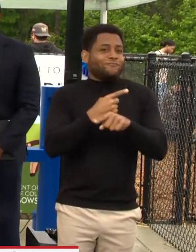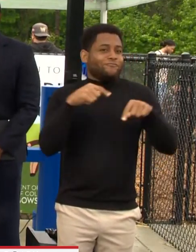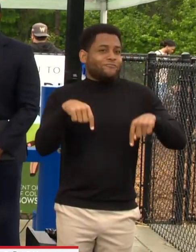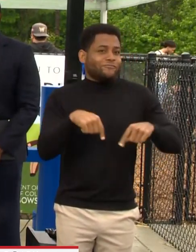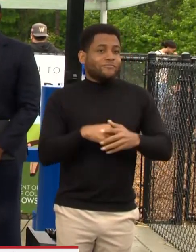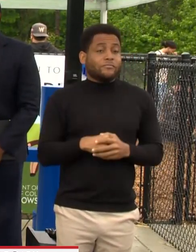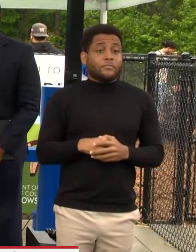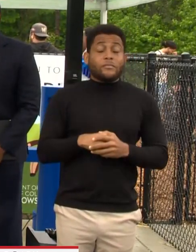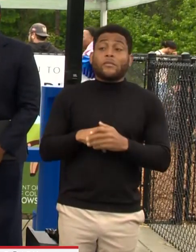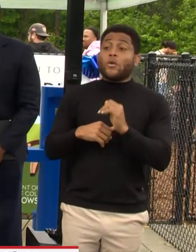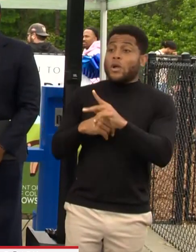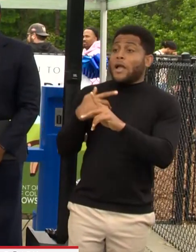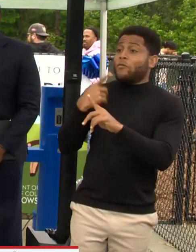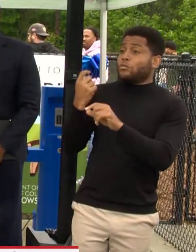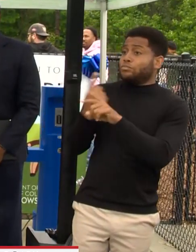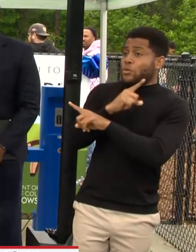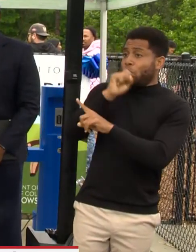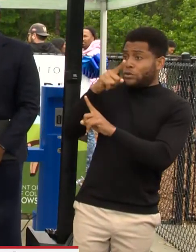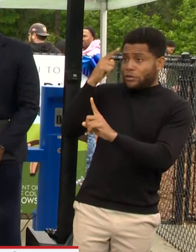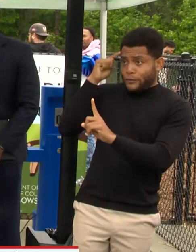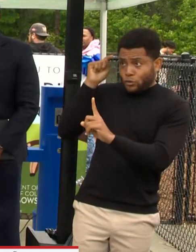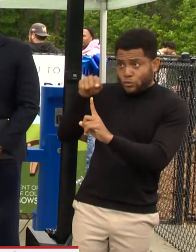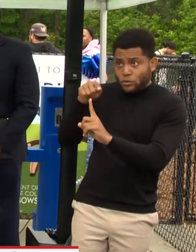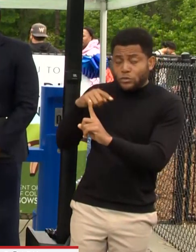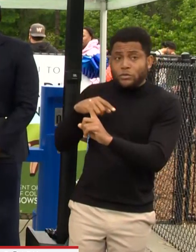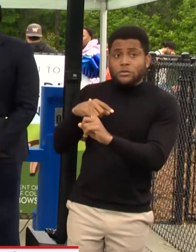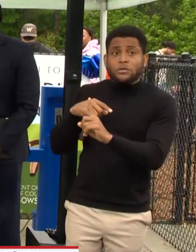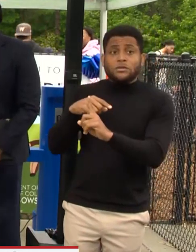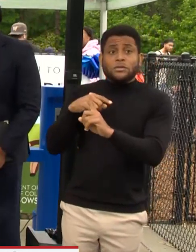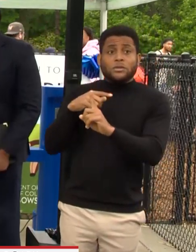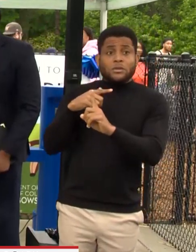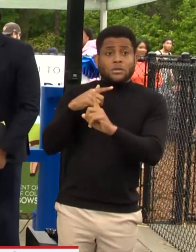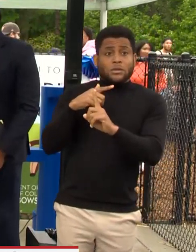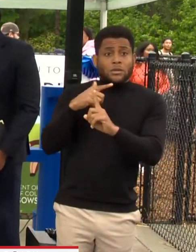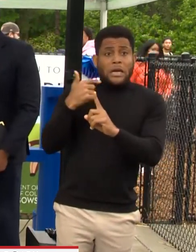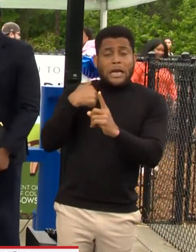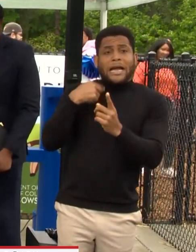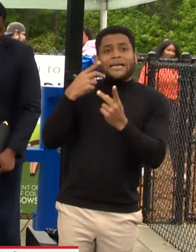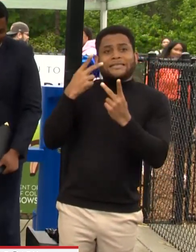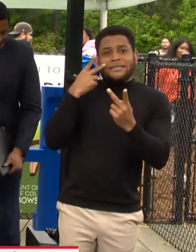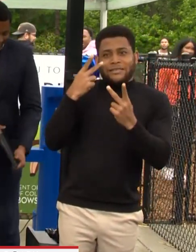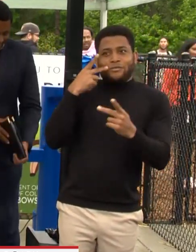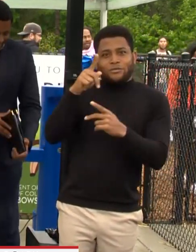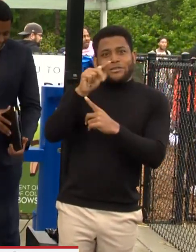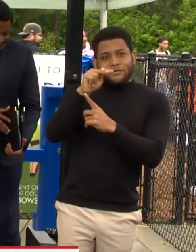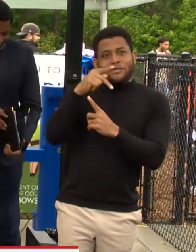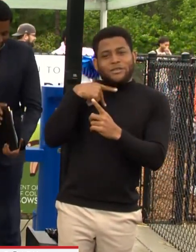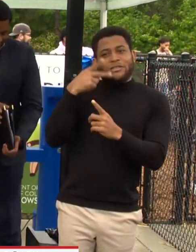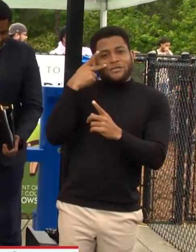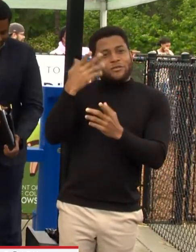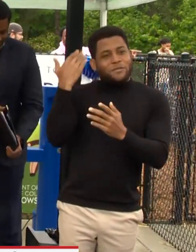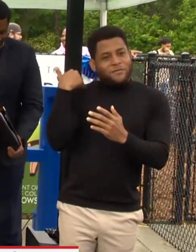Sure. I know. I've seen you on TV, though. I've seen you.